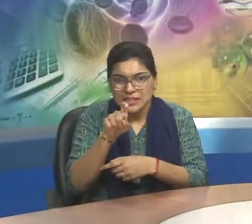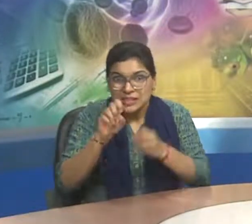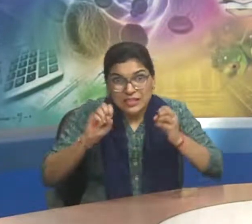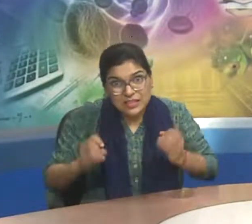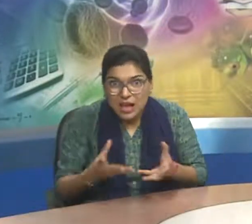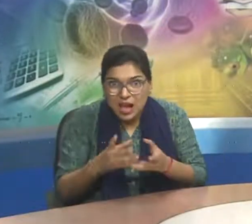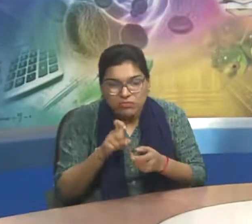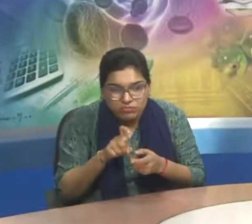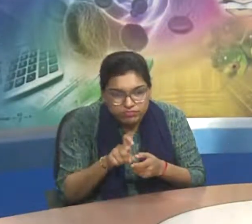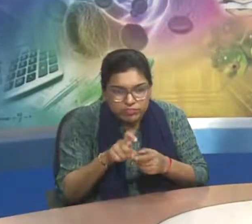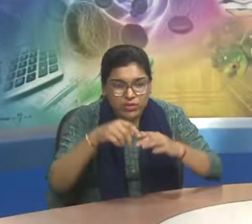and plants.